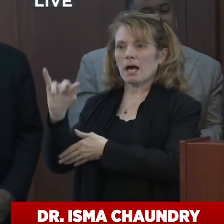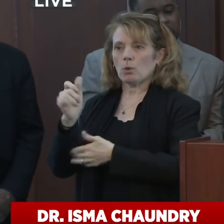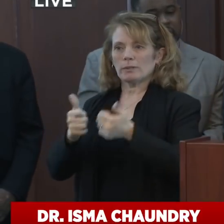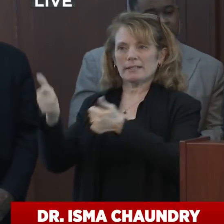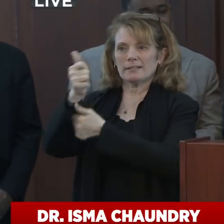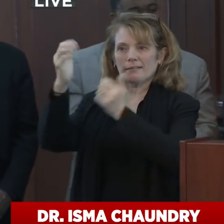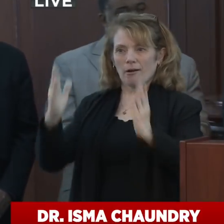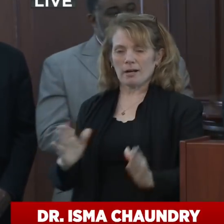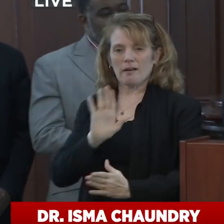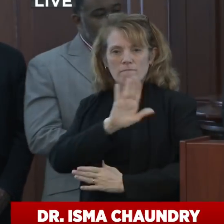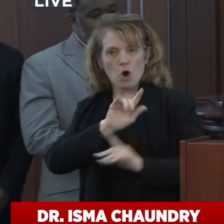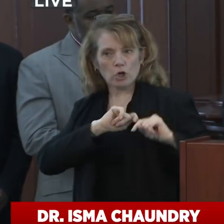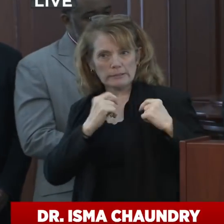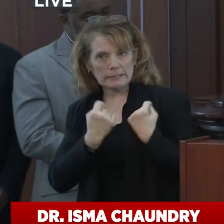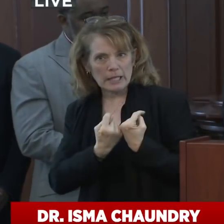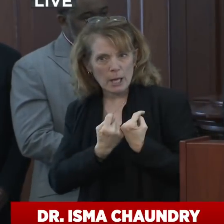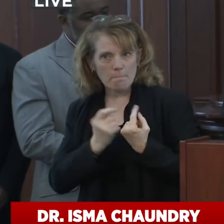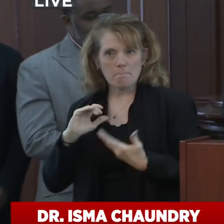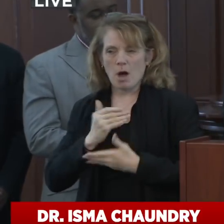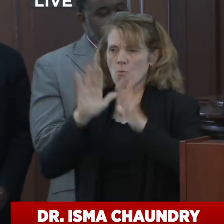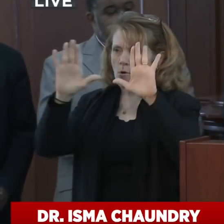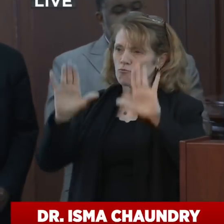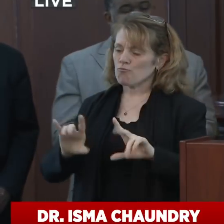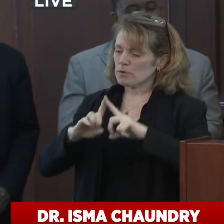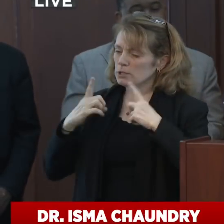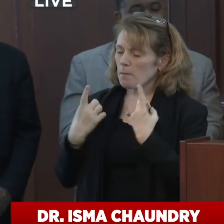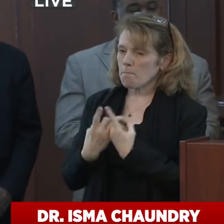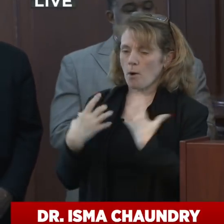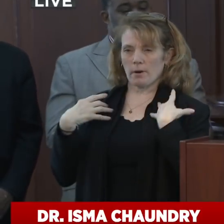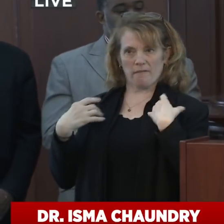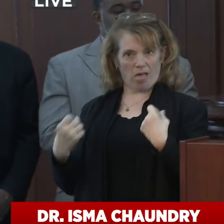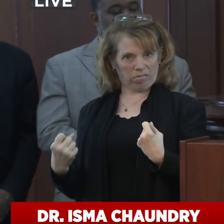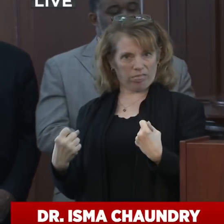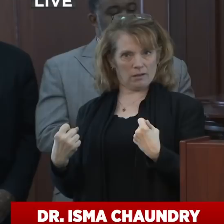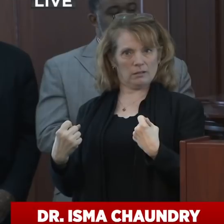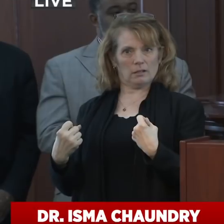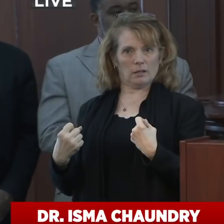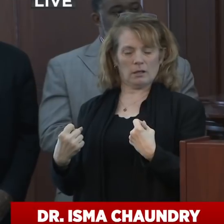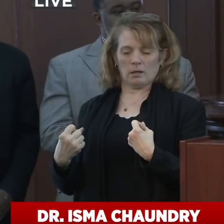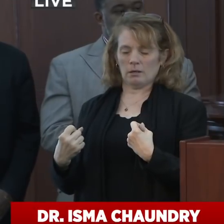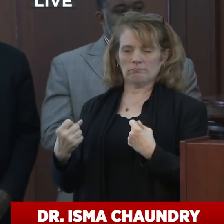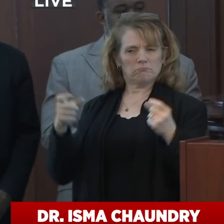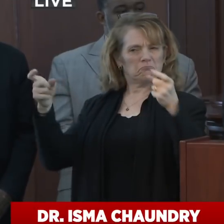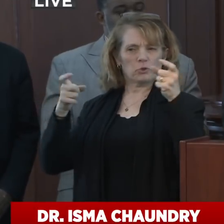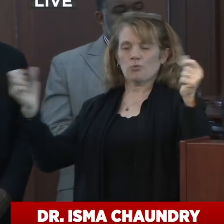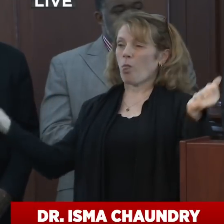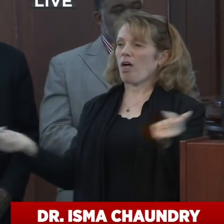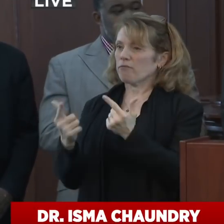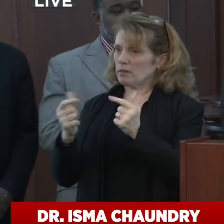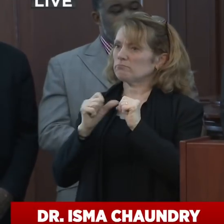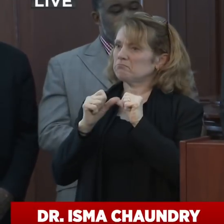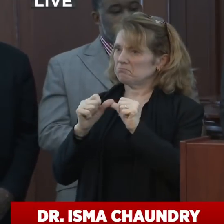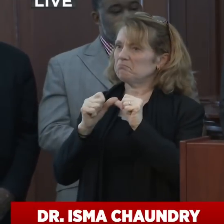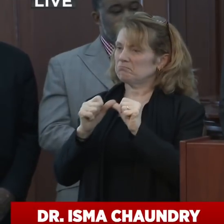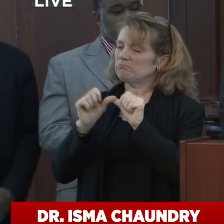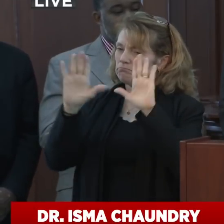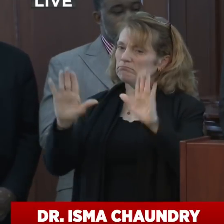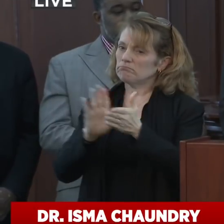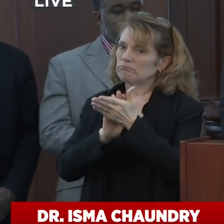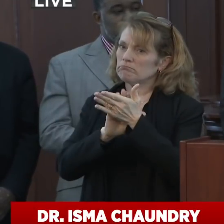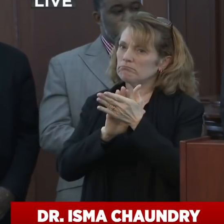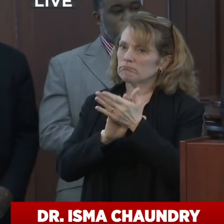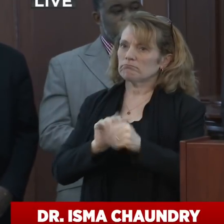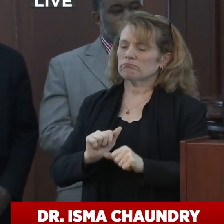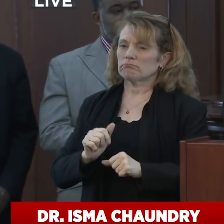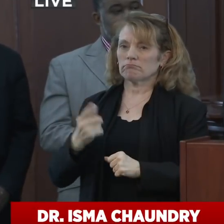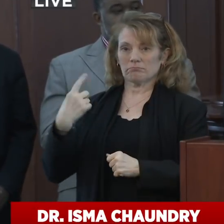her team, our great Department of Health, because they have everything under control. We, as